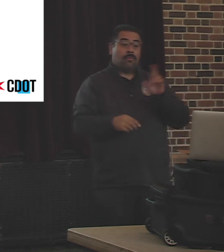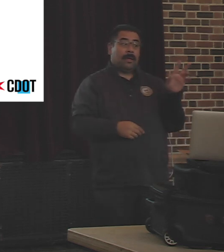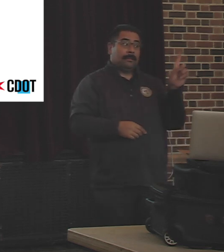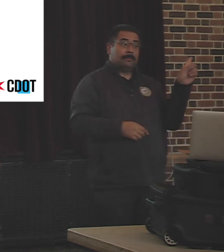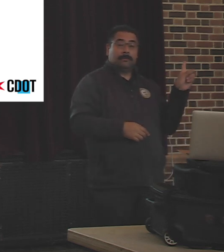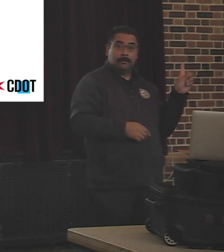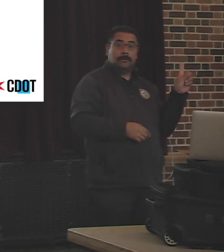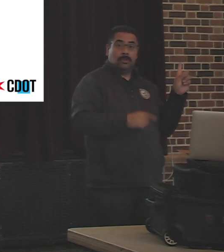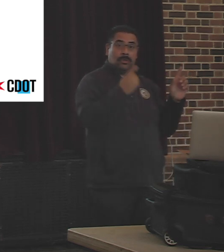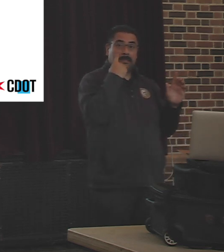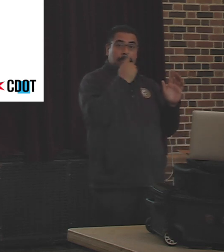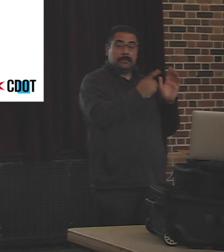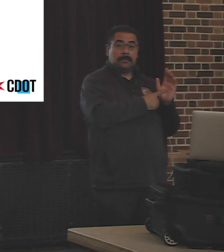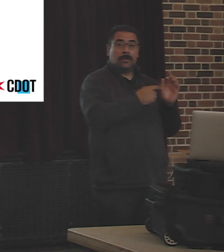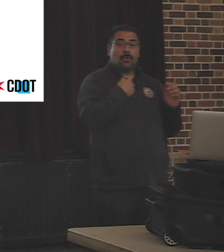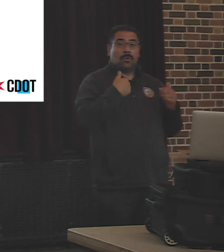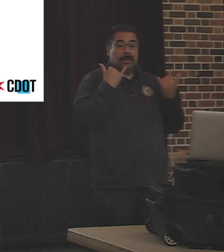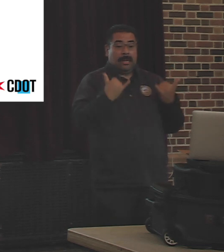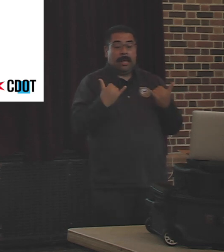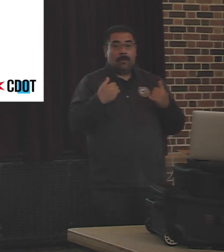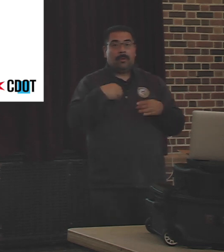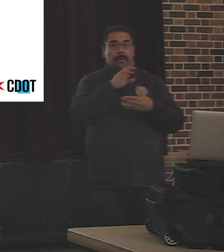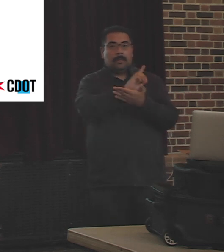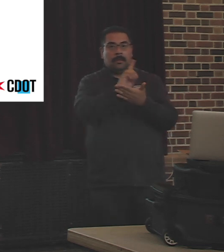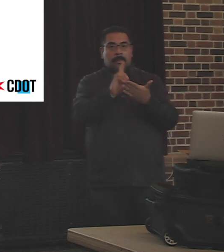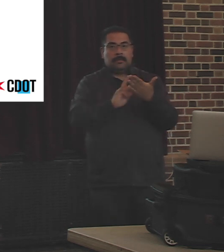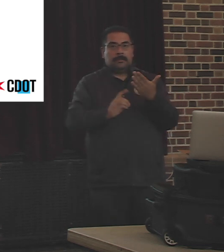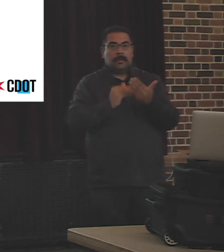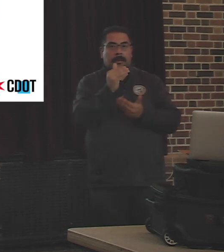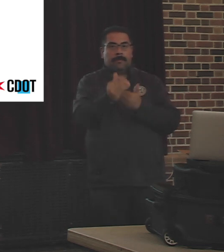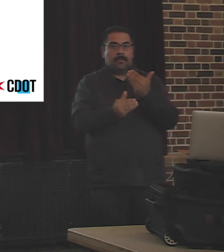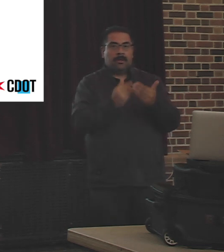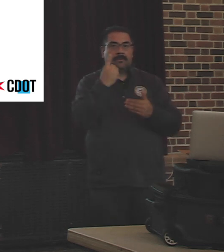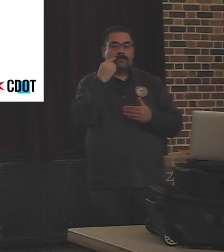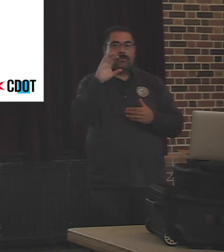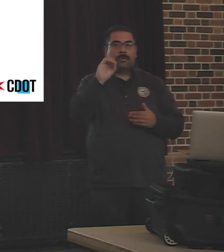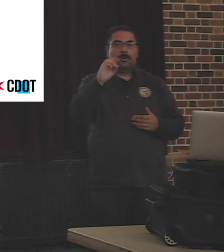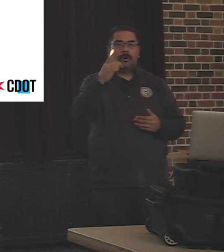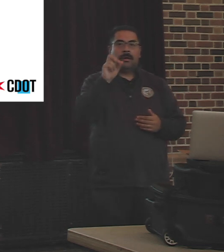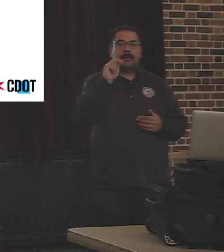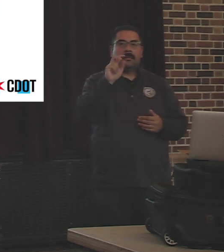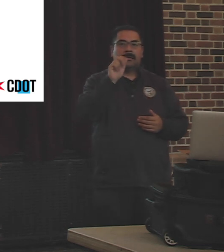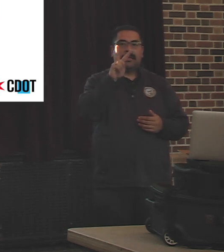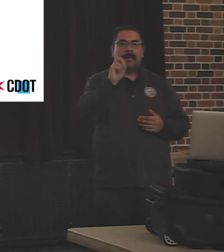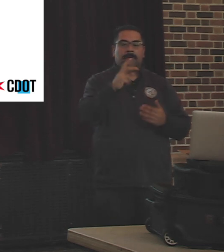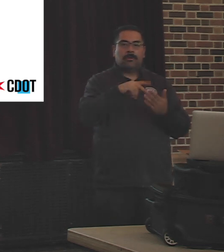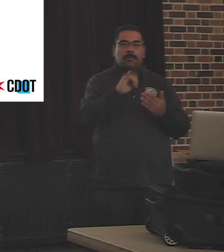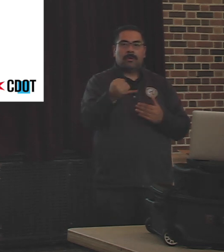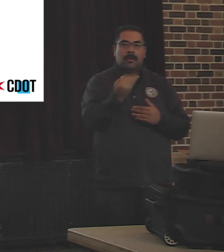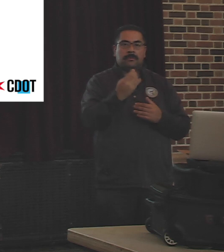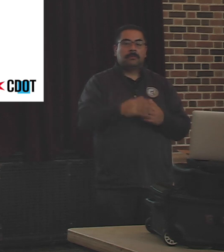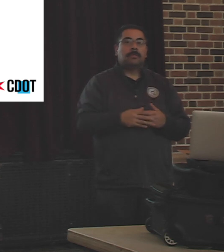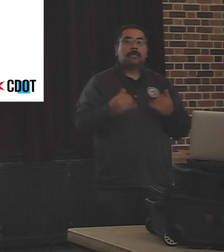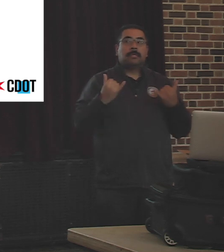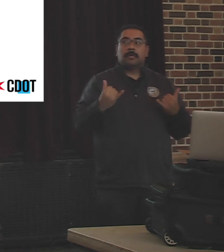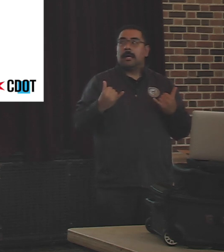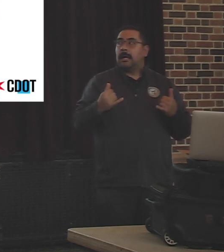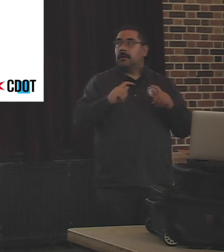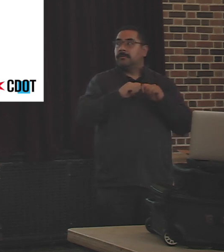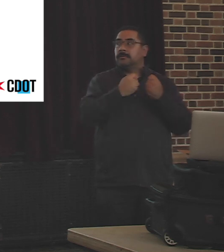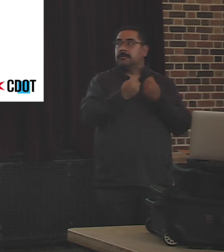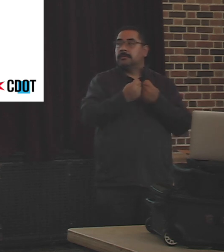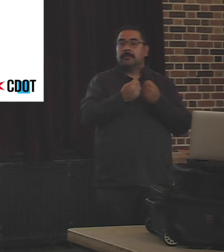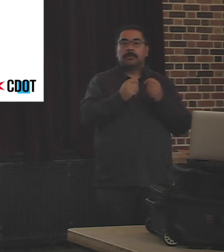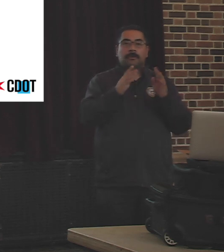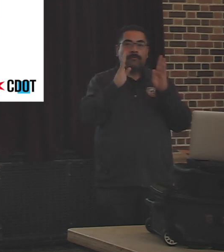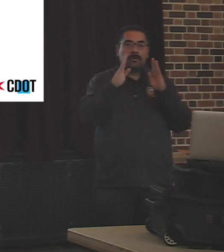we are eagerly in the design process for the Ogden Avenue project. Right now, the team is focused on